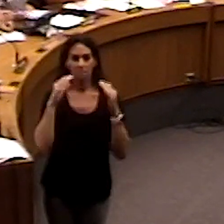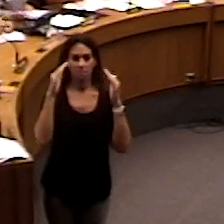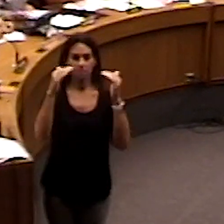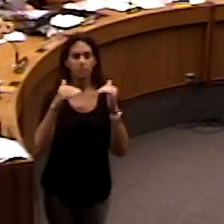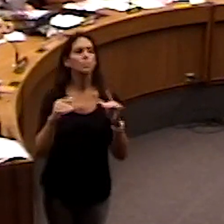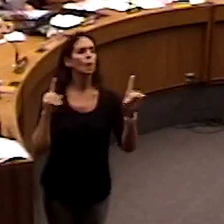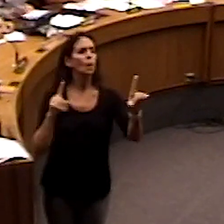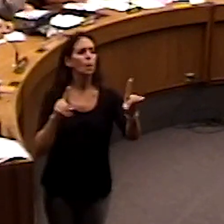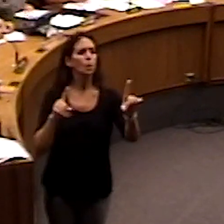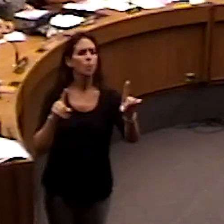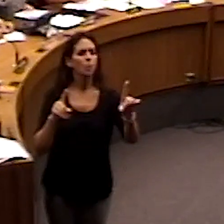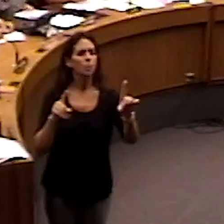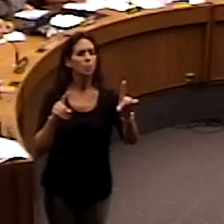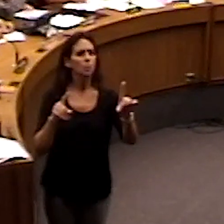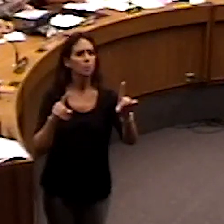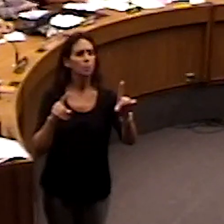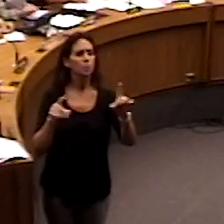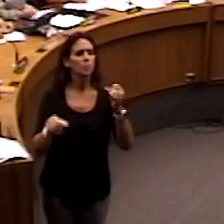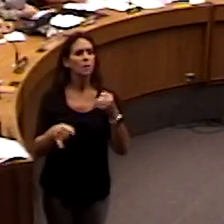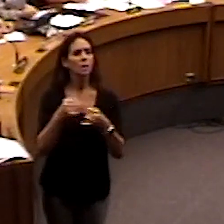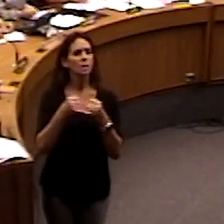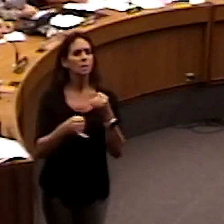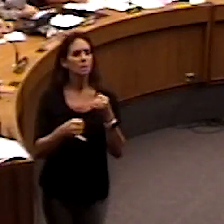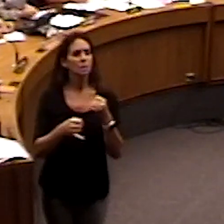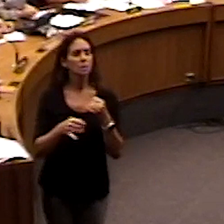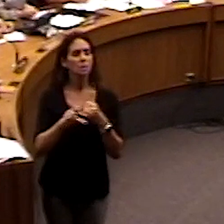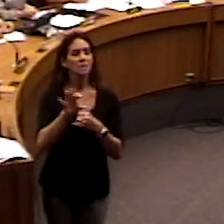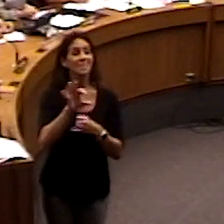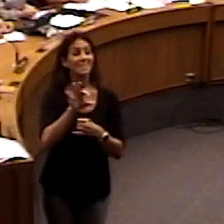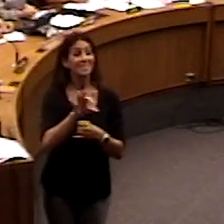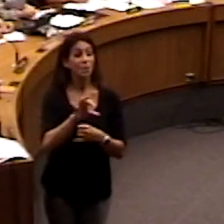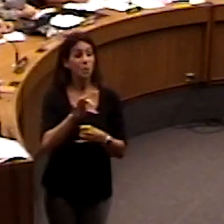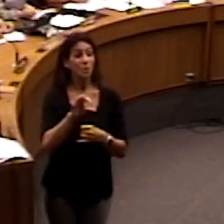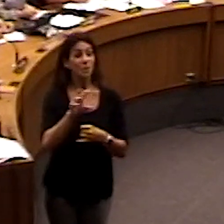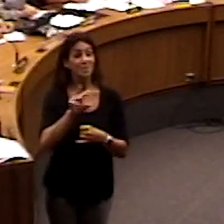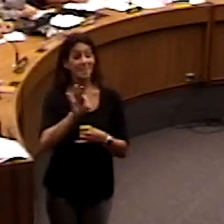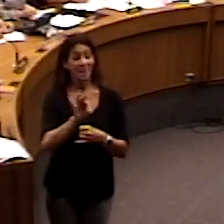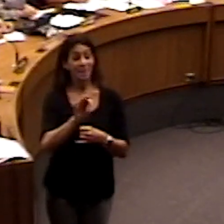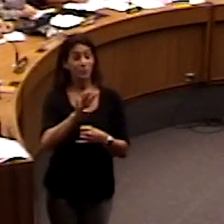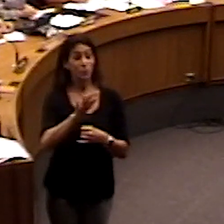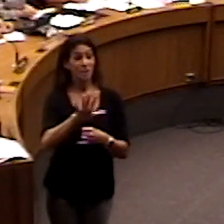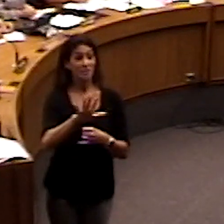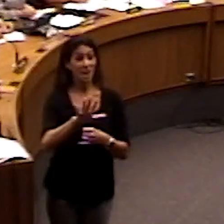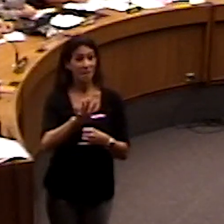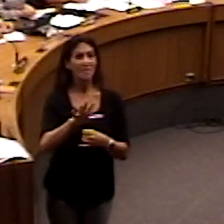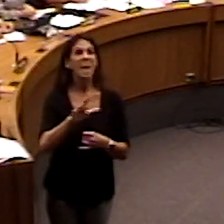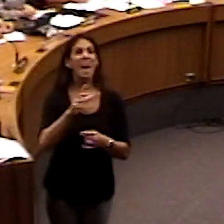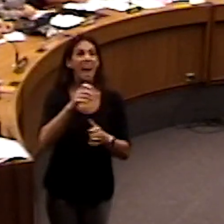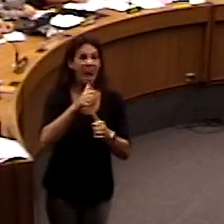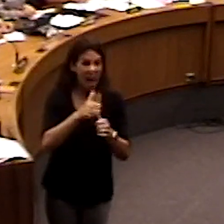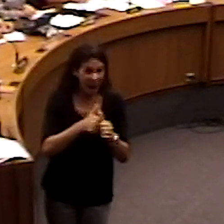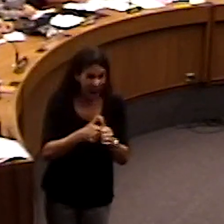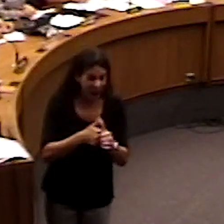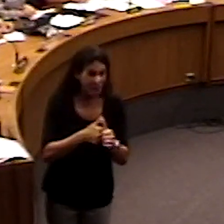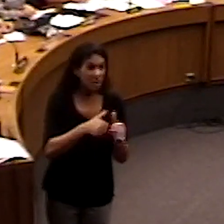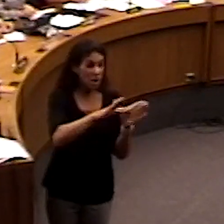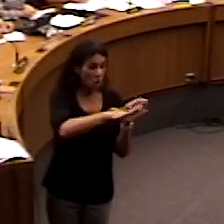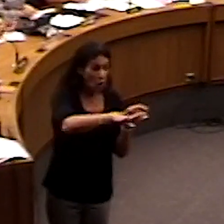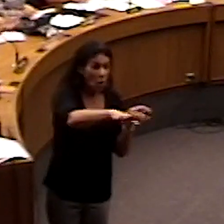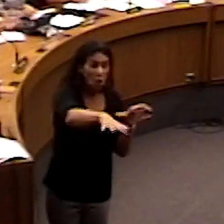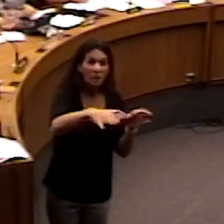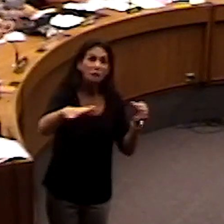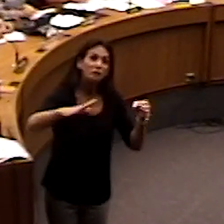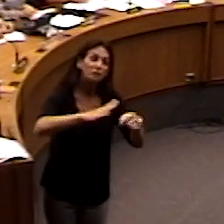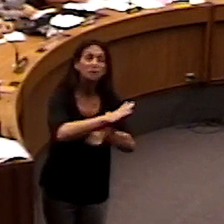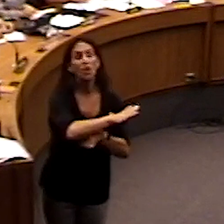thing. Last night at 9:45, every court was filled last night. Yep. Yeah. It's unbelievable. And the cars are parked